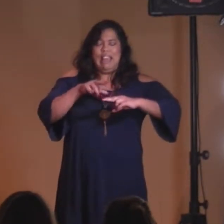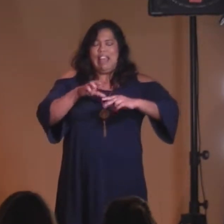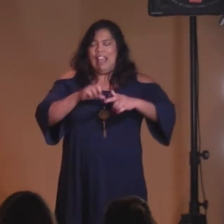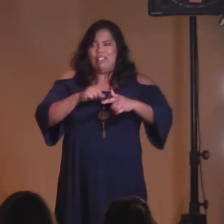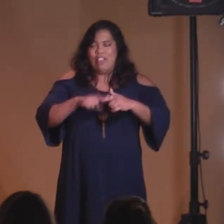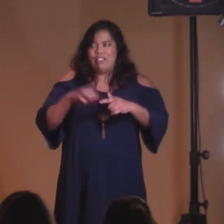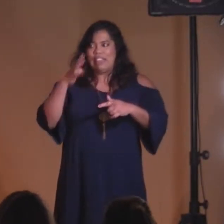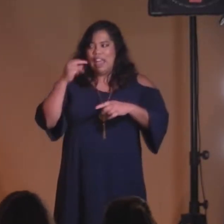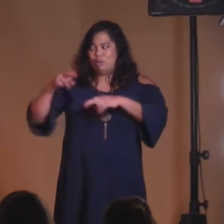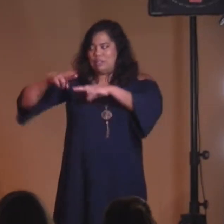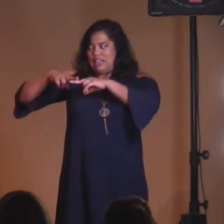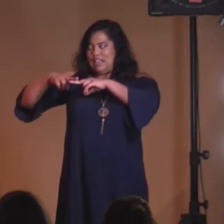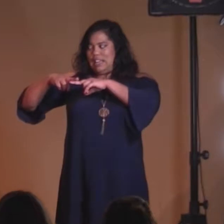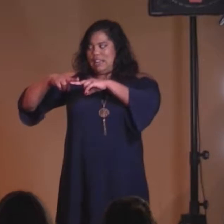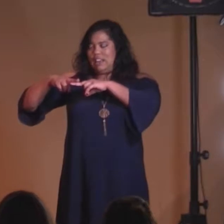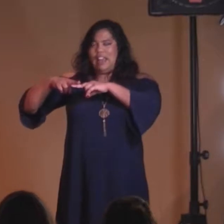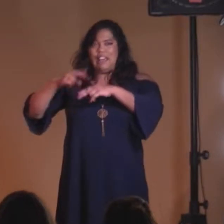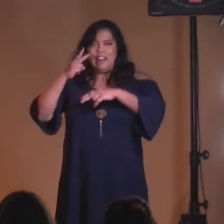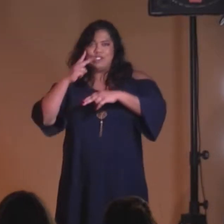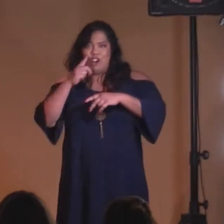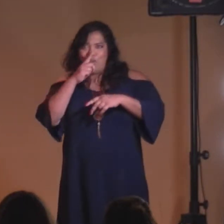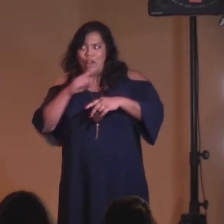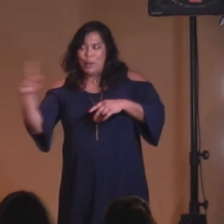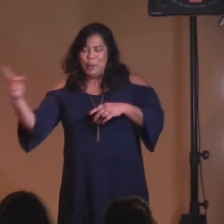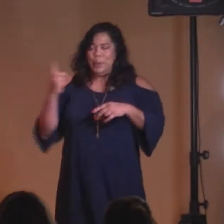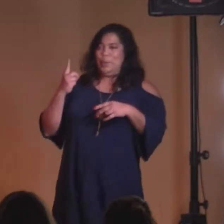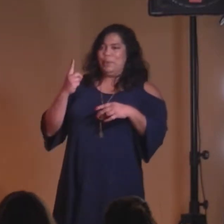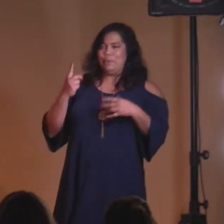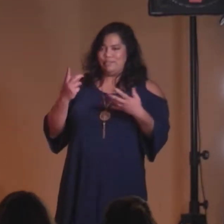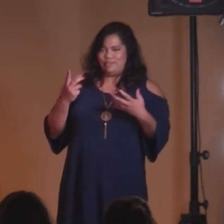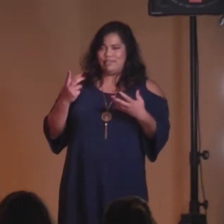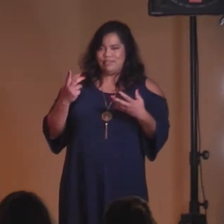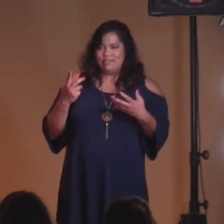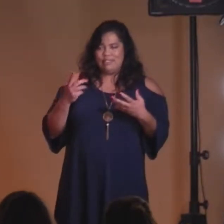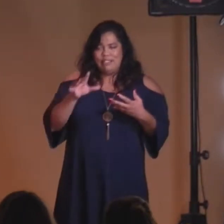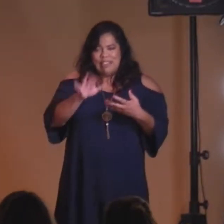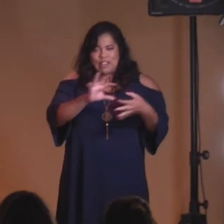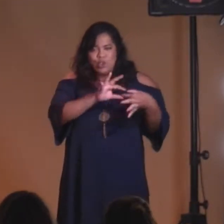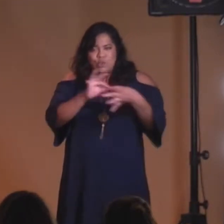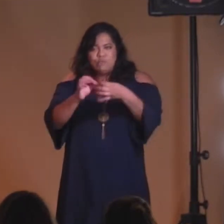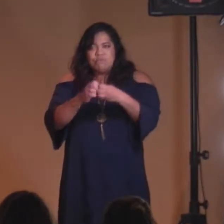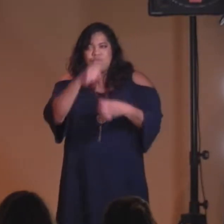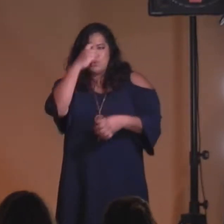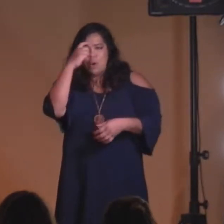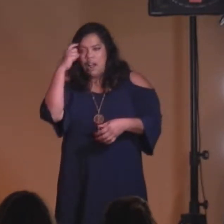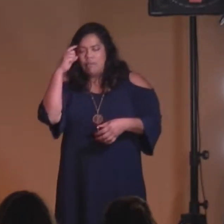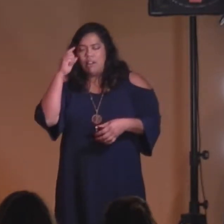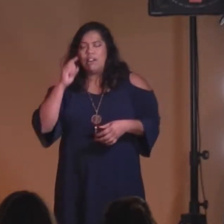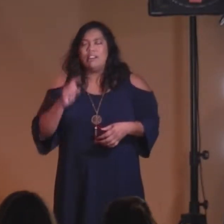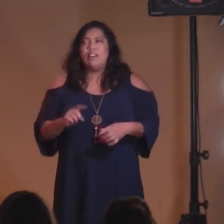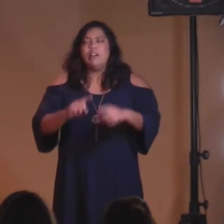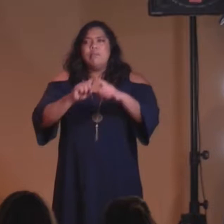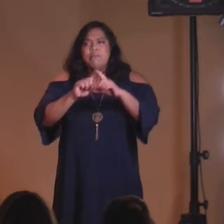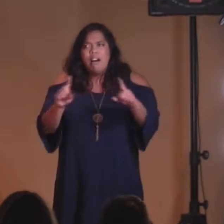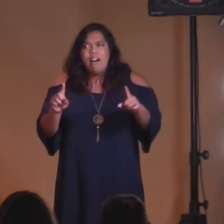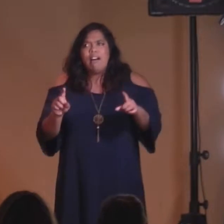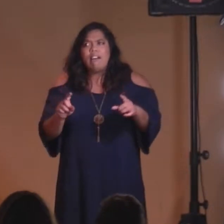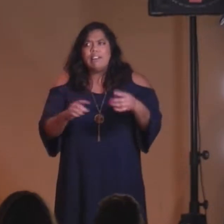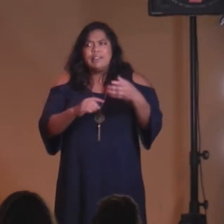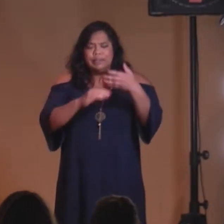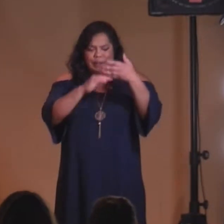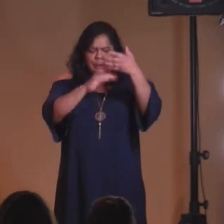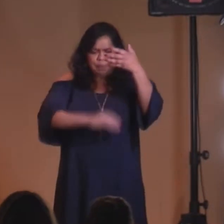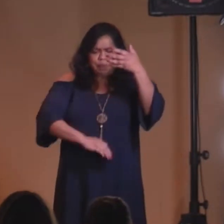trauma associated with it? But then on the other side of this thing, we've got a whole lot of fears that